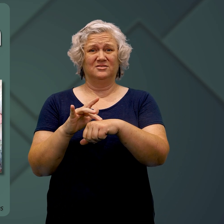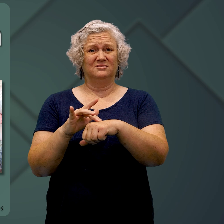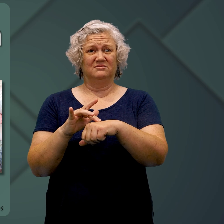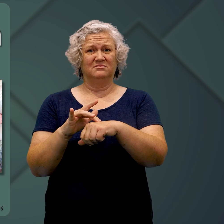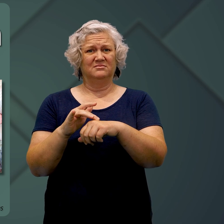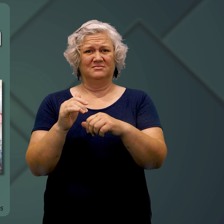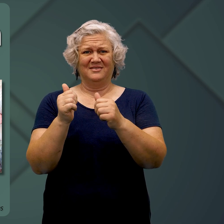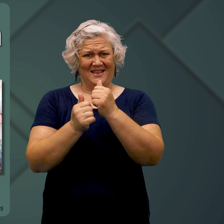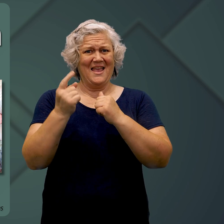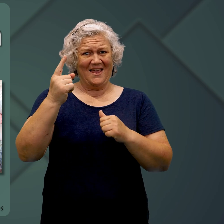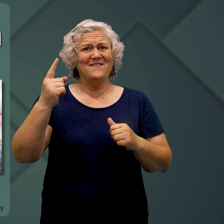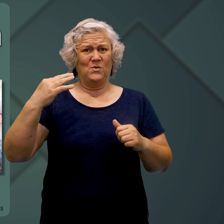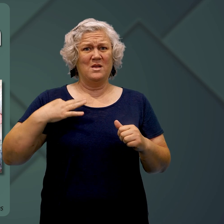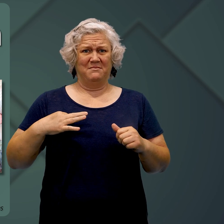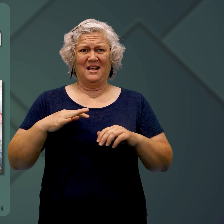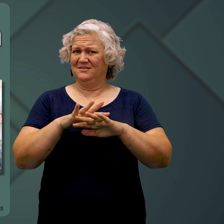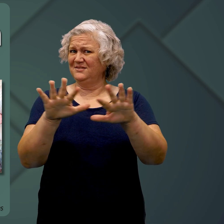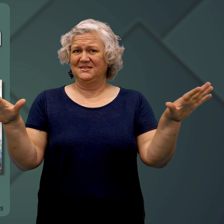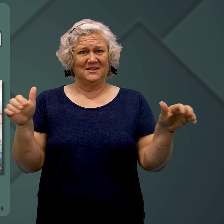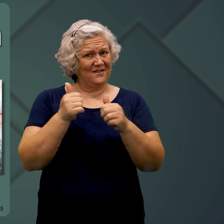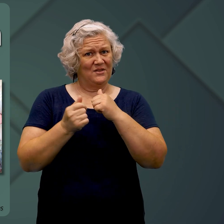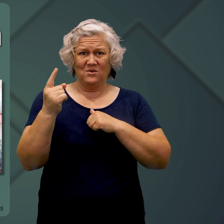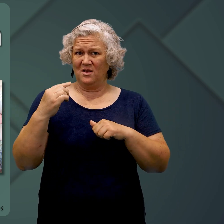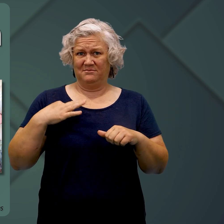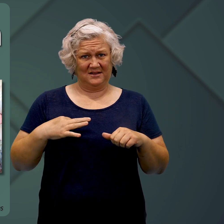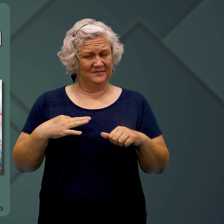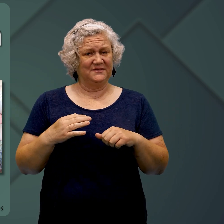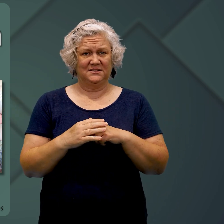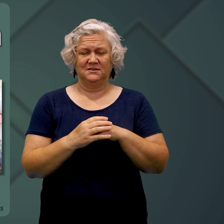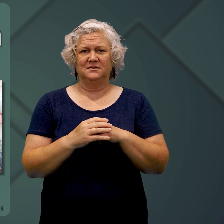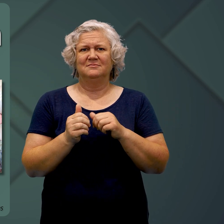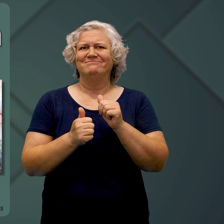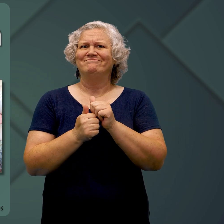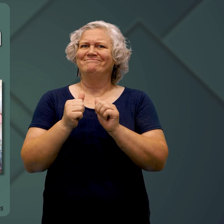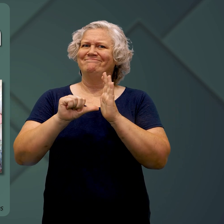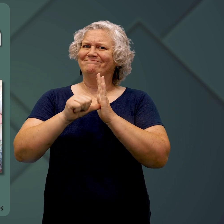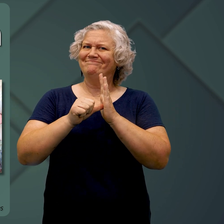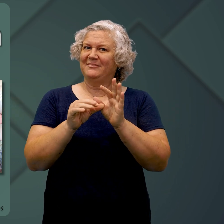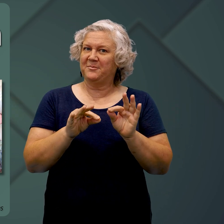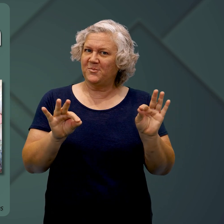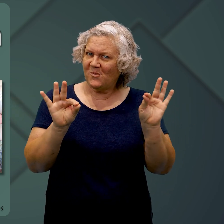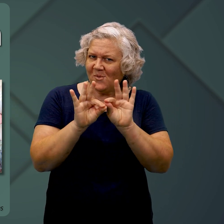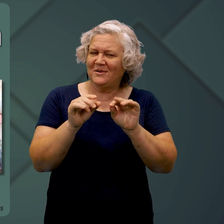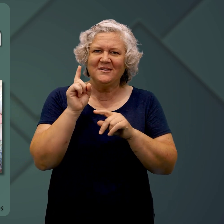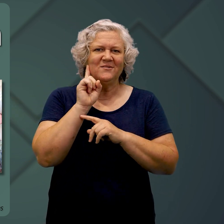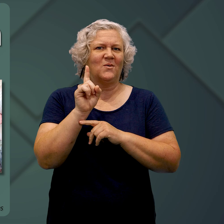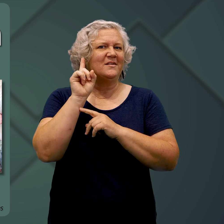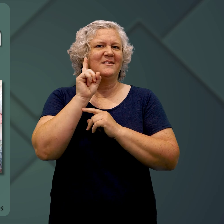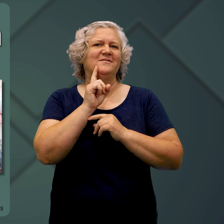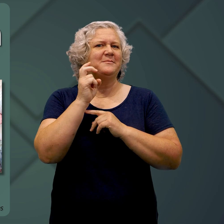Touch is something that everyone benefits from across the board, but it's especially important for deafblind people